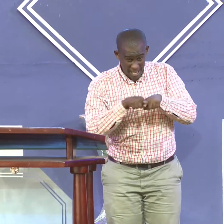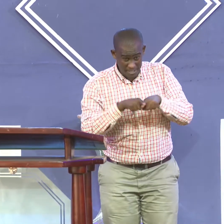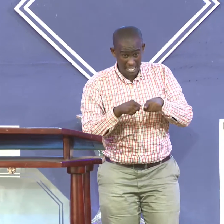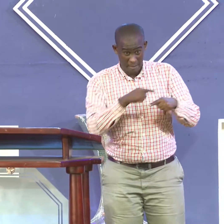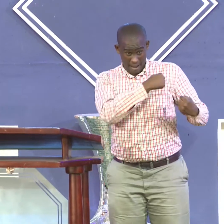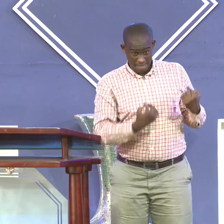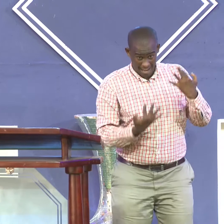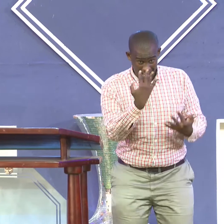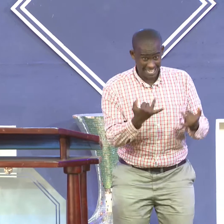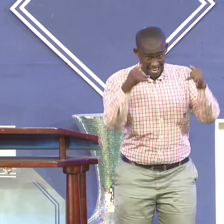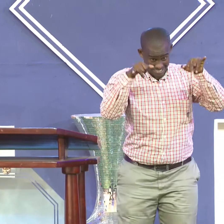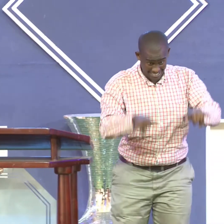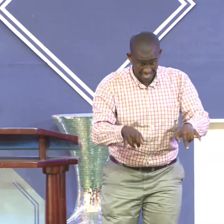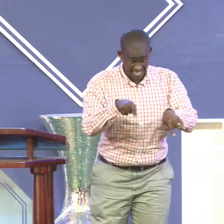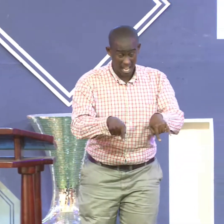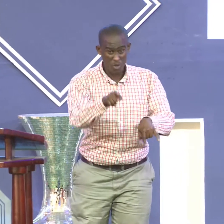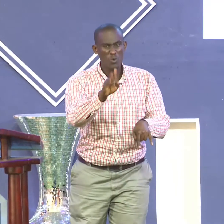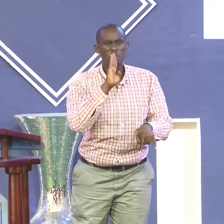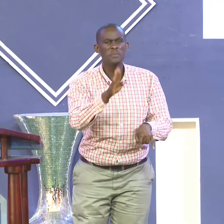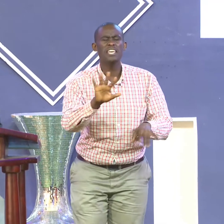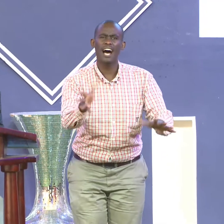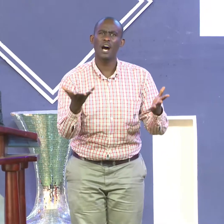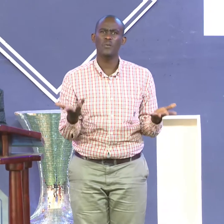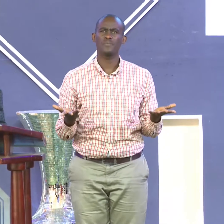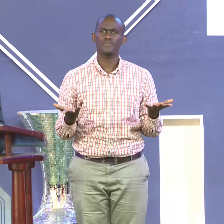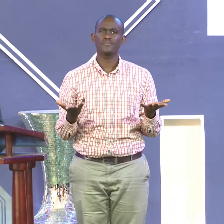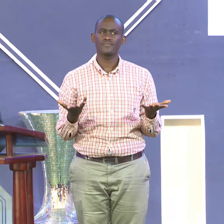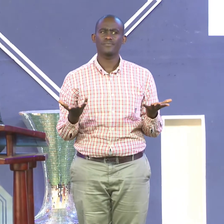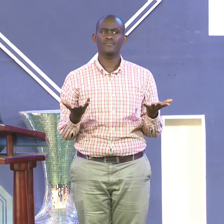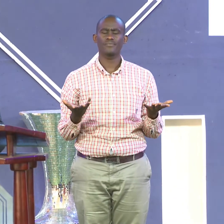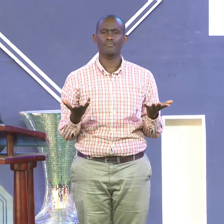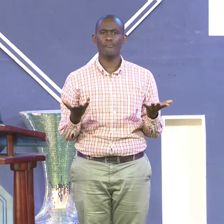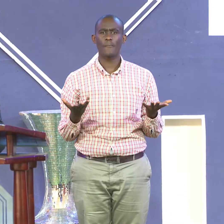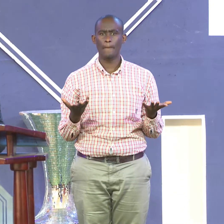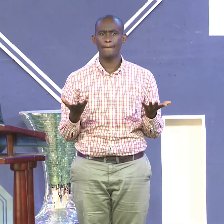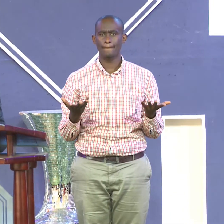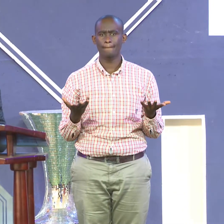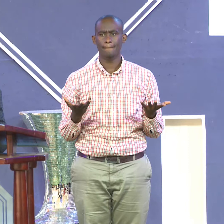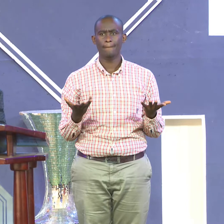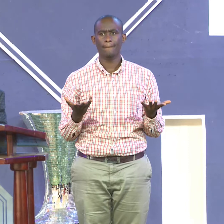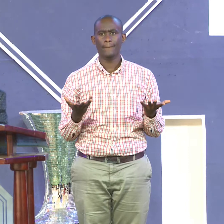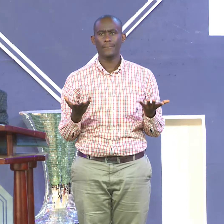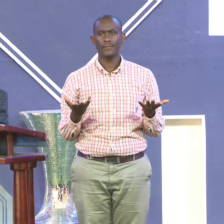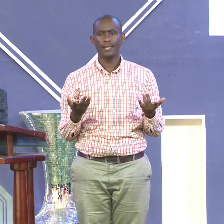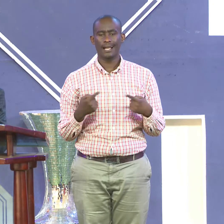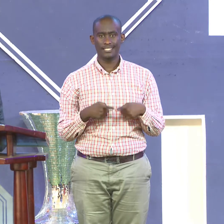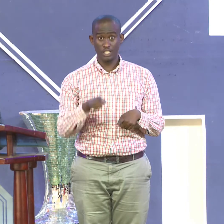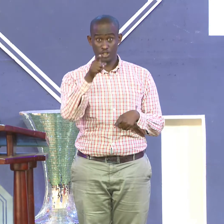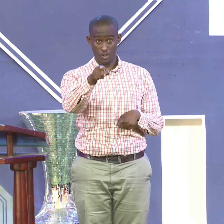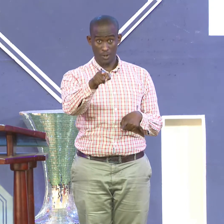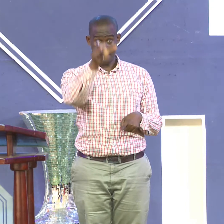is still the same fire you carry today. Wandibadotia. If it were the same fire you carry today, I don't know how you would have